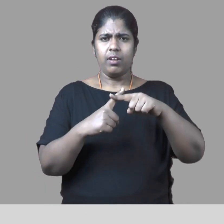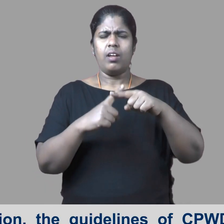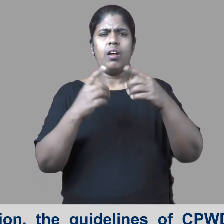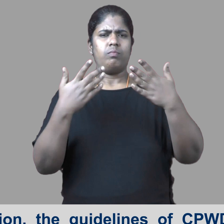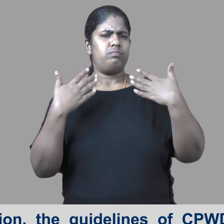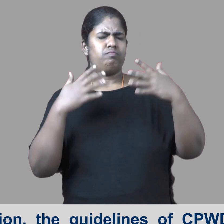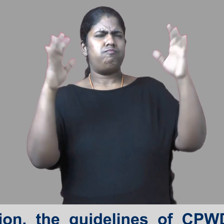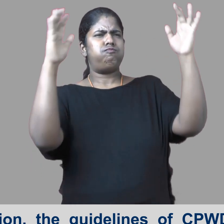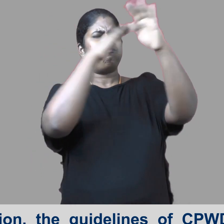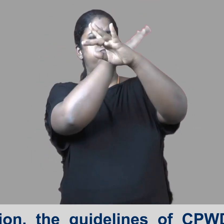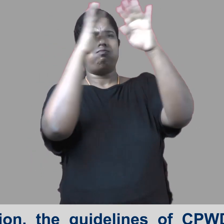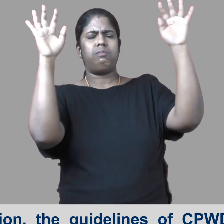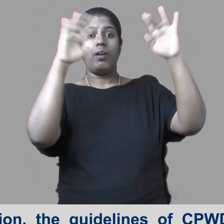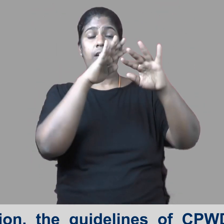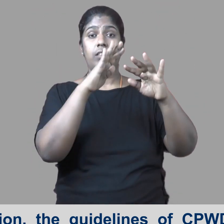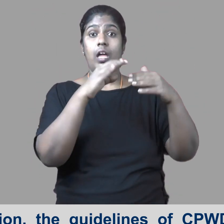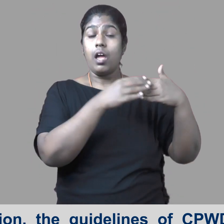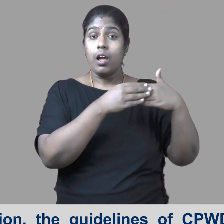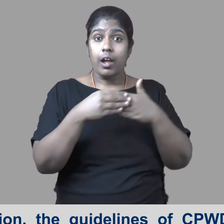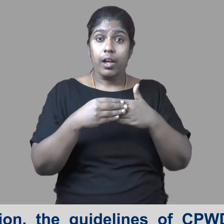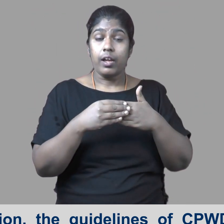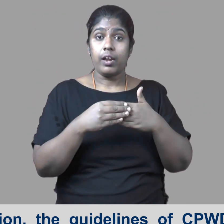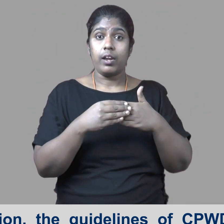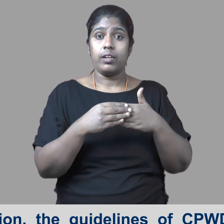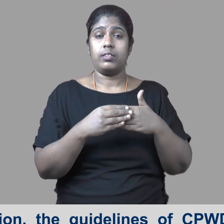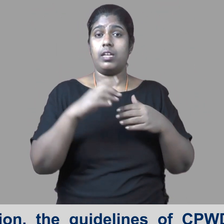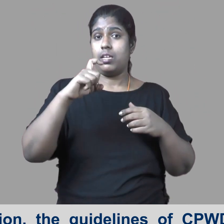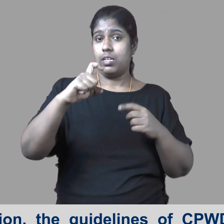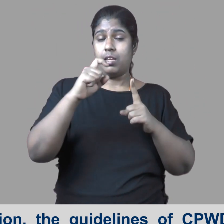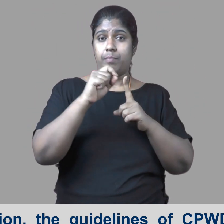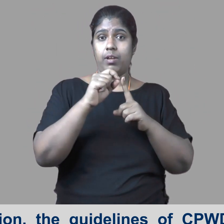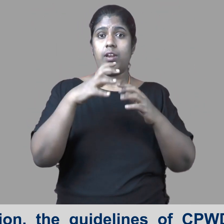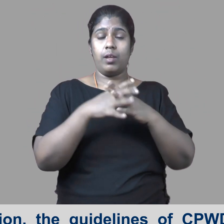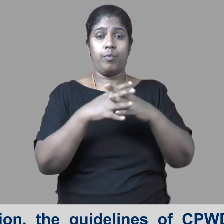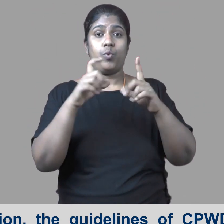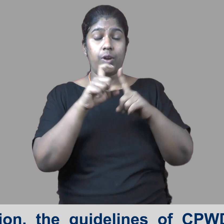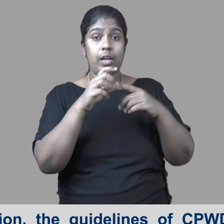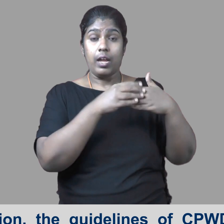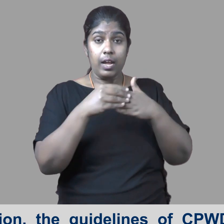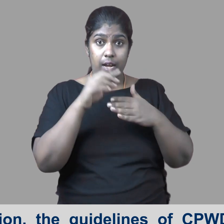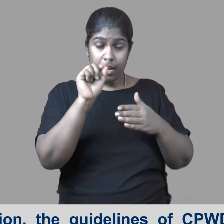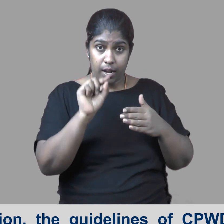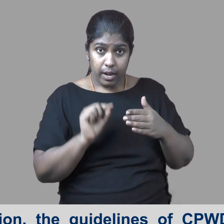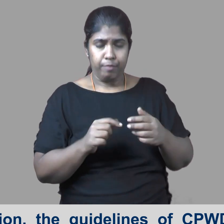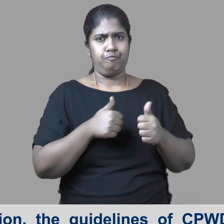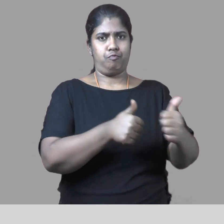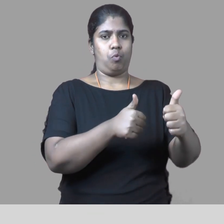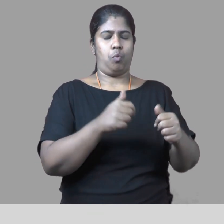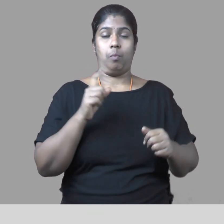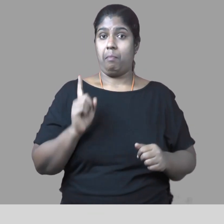For air conditioning or ventilation, the guidelines of CPWD to be followed.